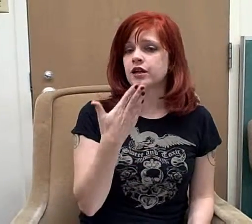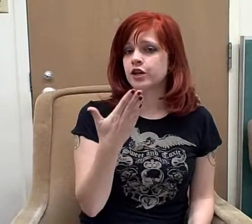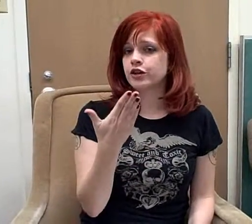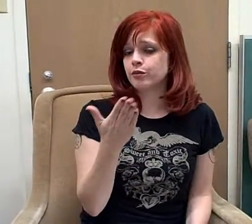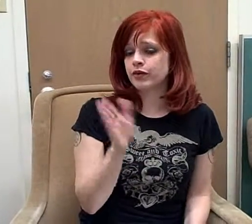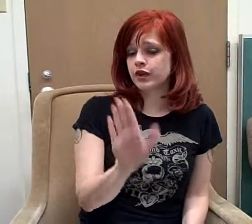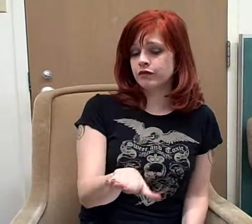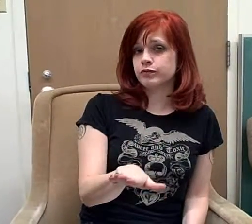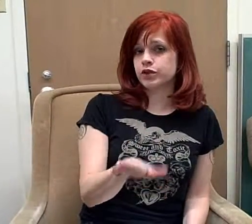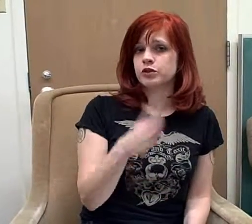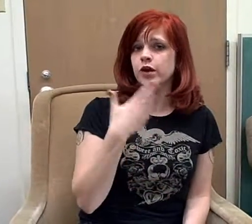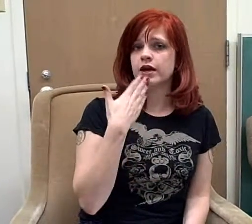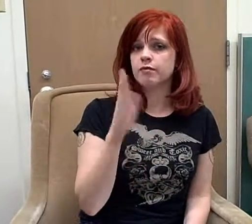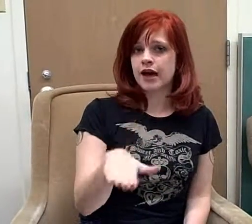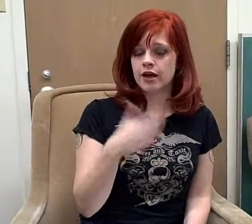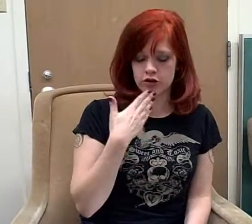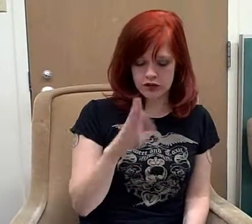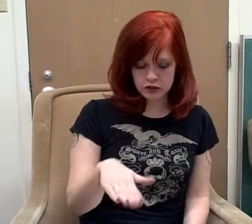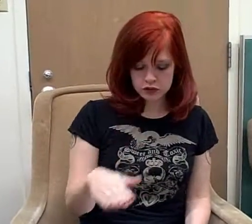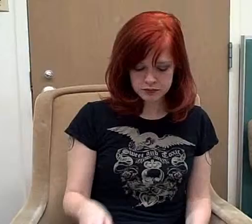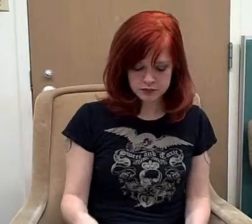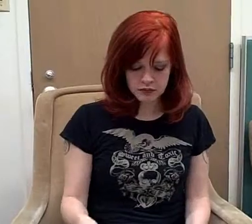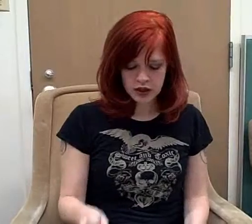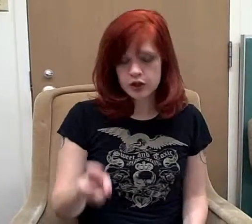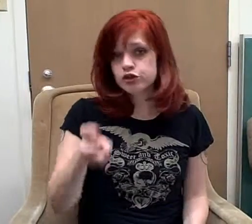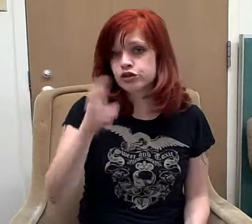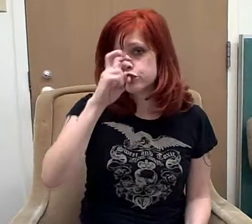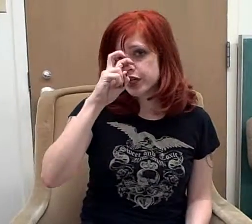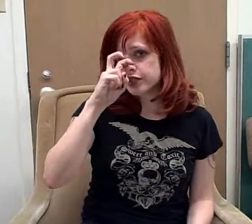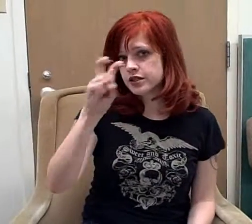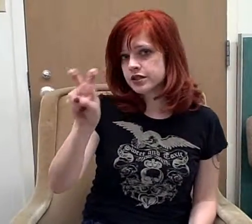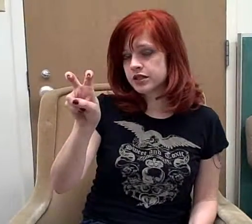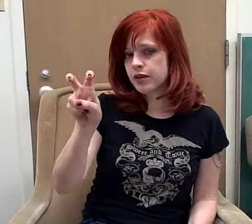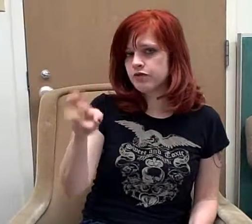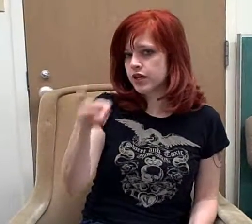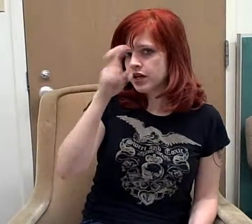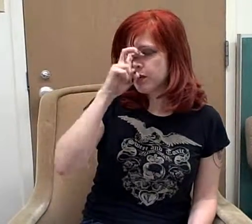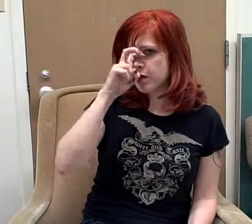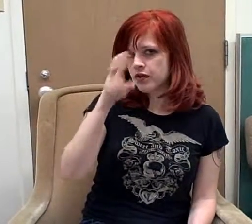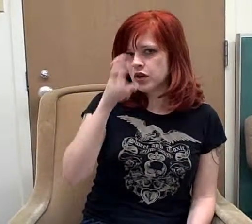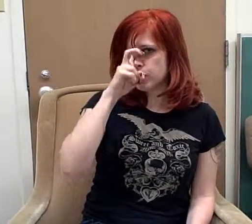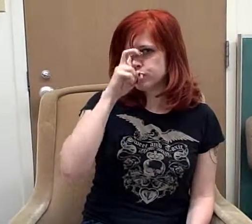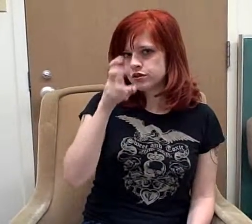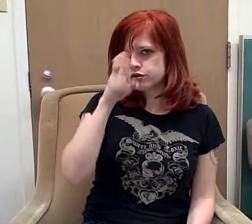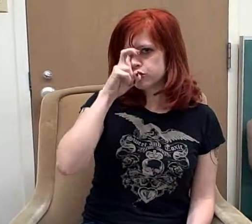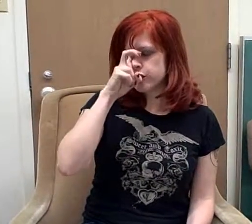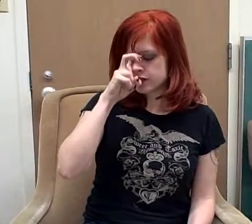like good, but then it turns away, bad or evil. Strict is a bent V coming up at the nose, strict.